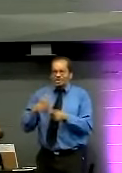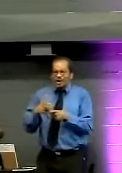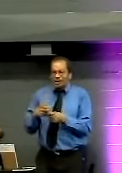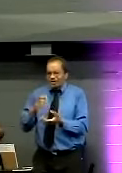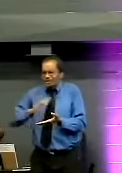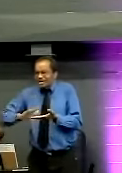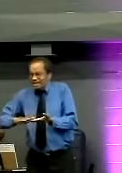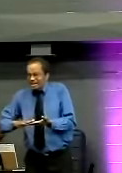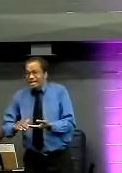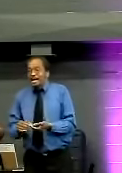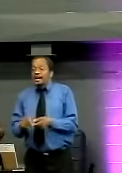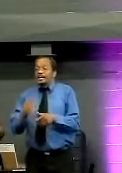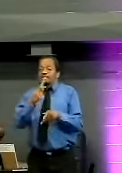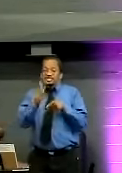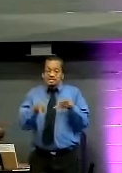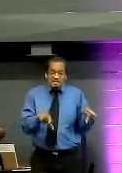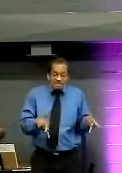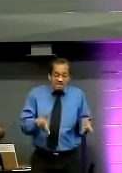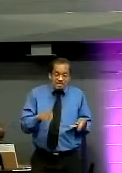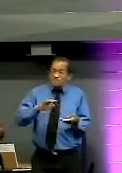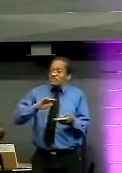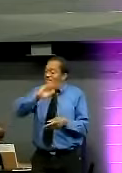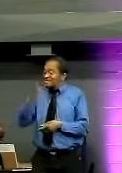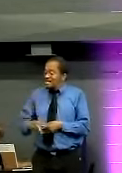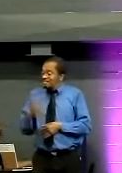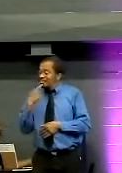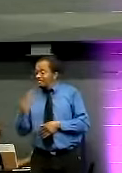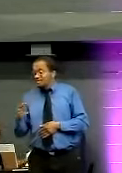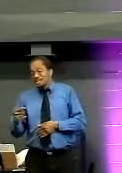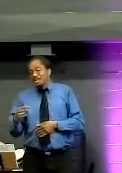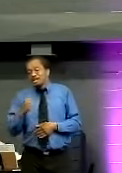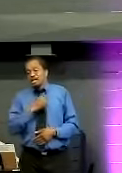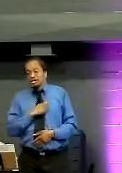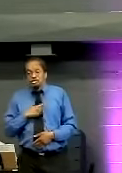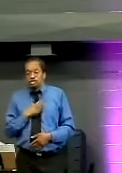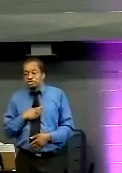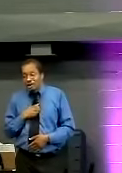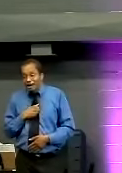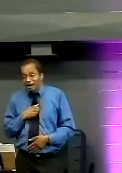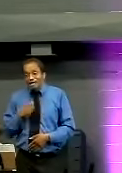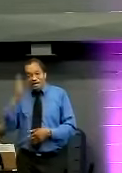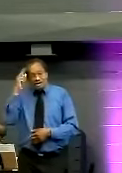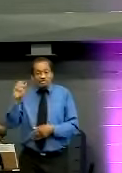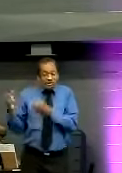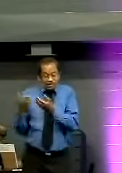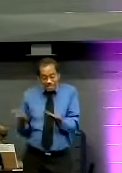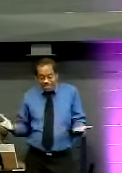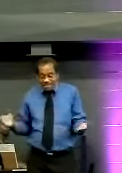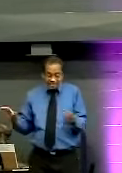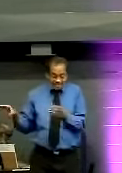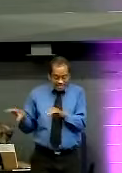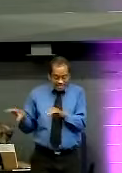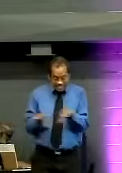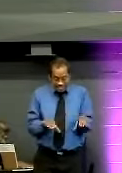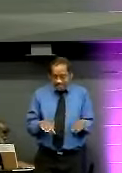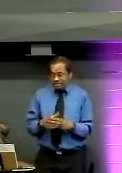the offenders never offer apology for their own offense. That's another reason we don't like